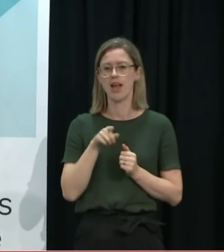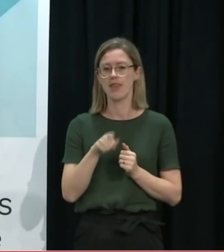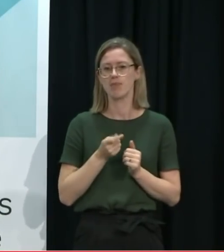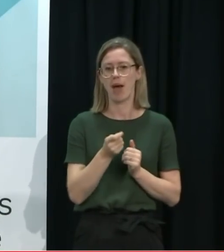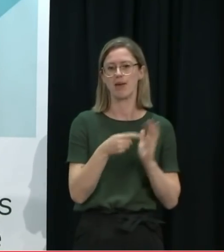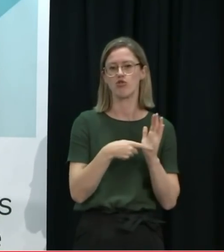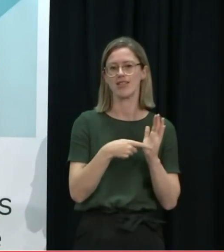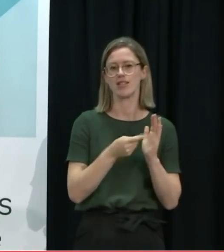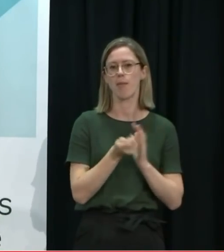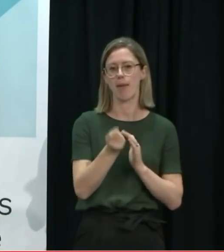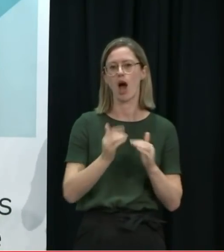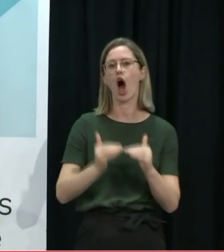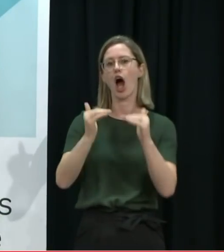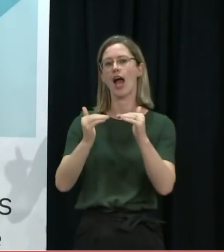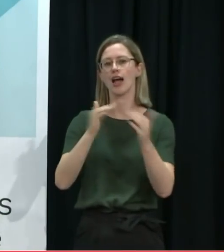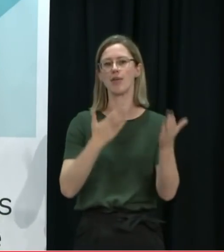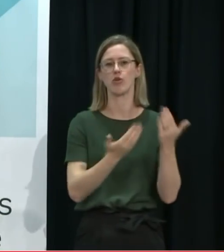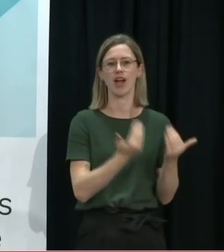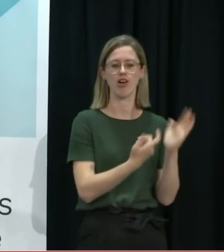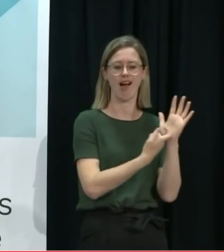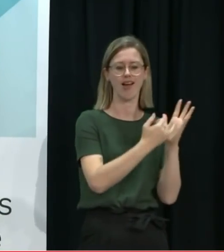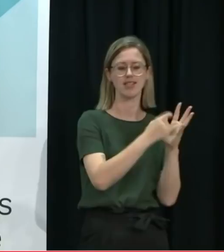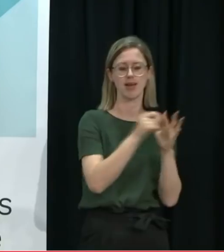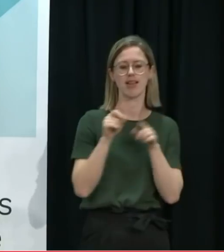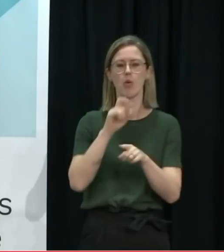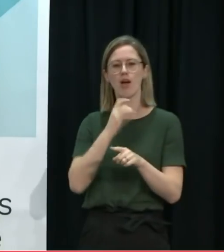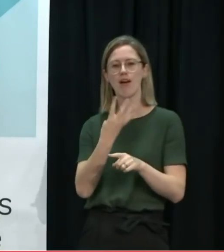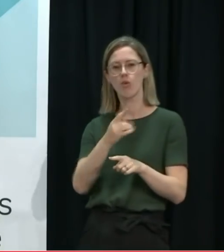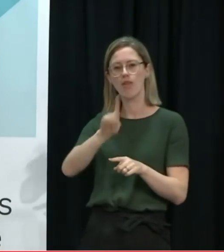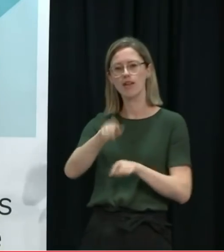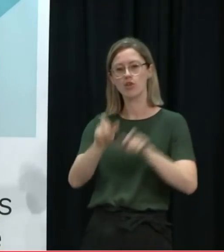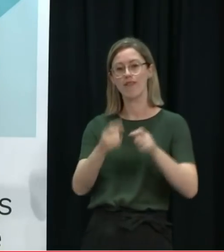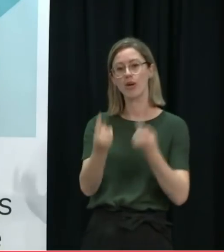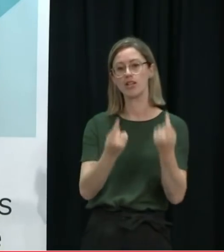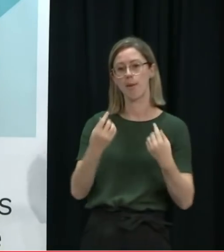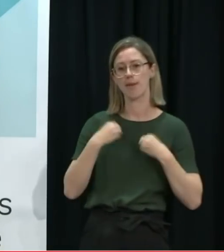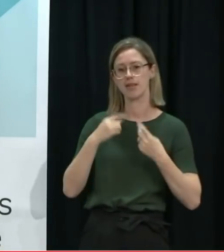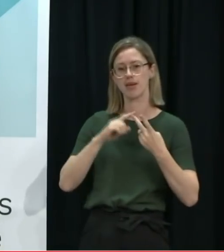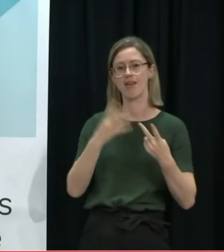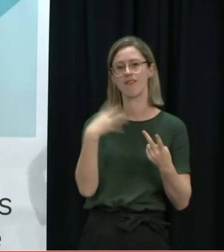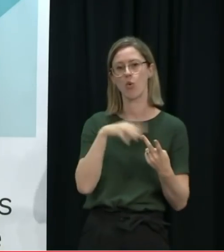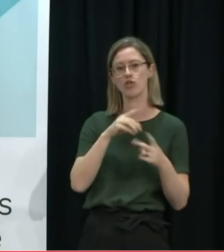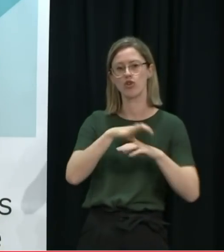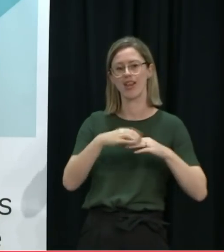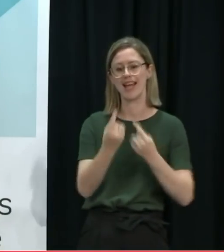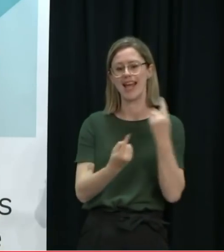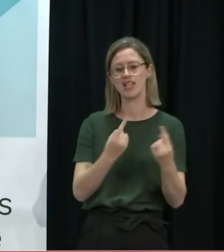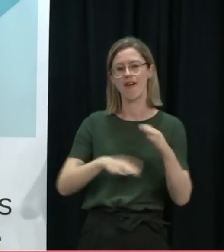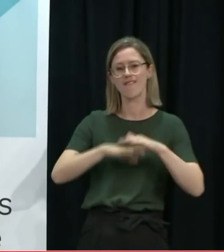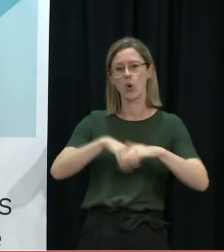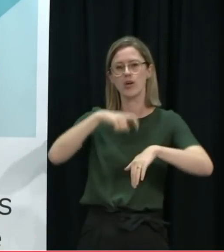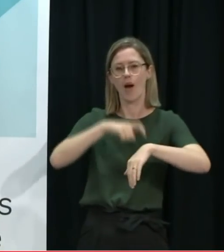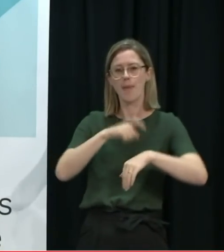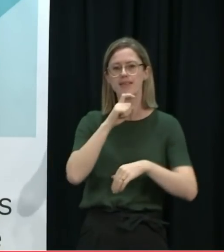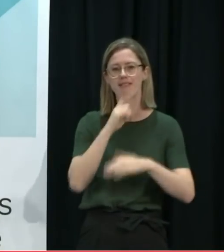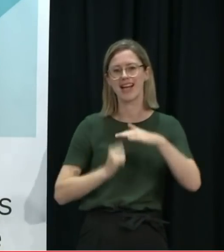is at a higher base rate than the current RSP, which will be $4,000 per business plus $400 per FTE up to